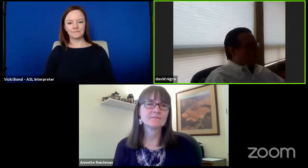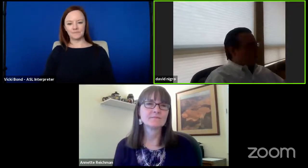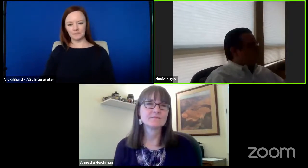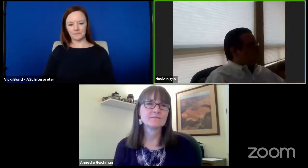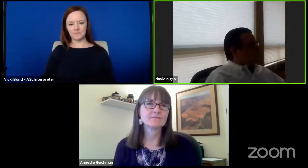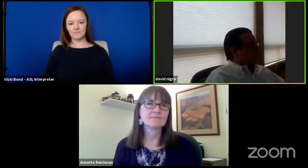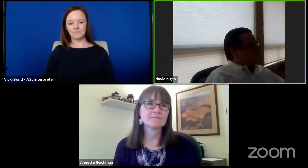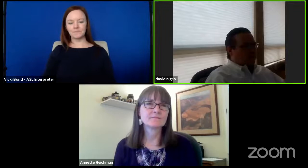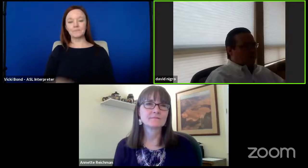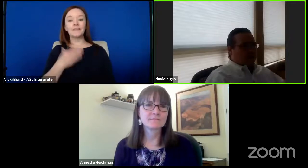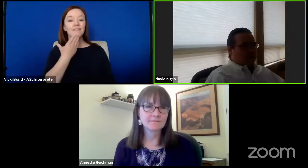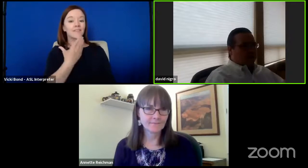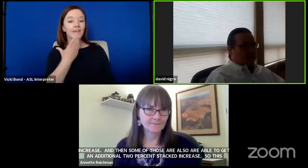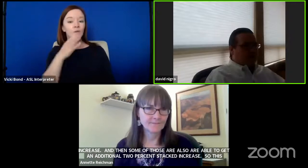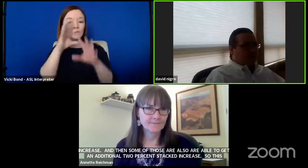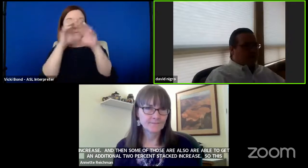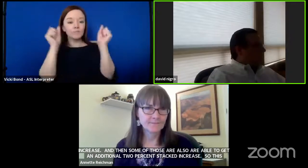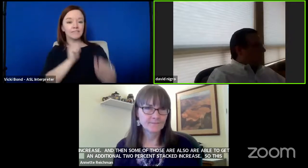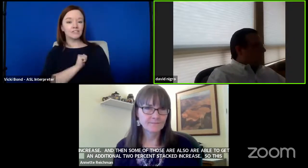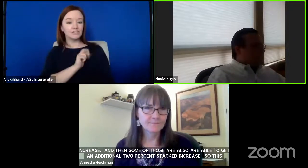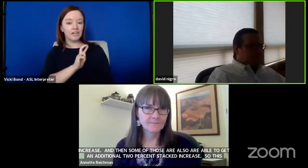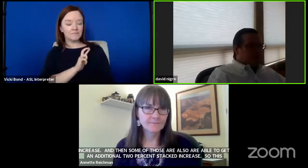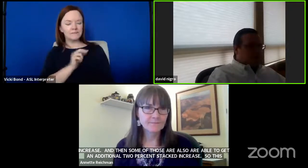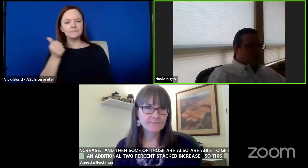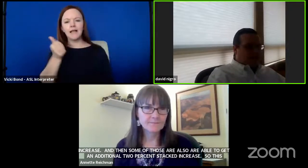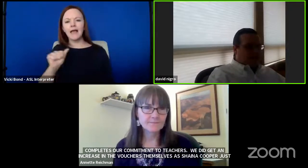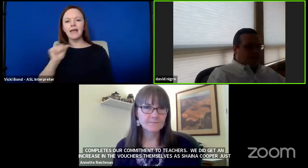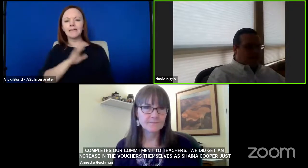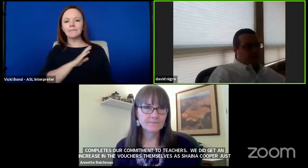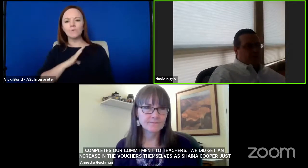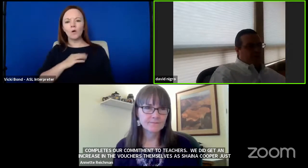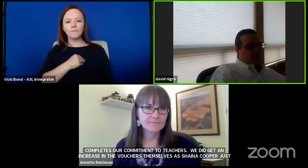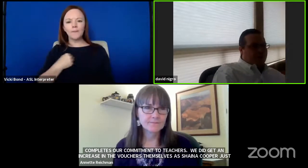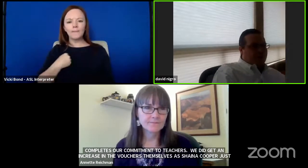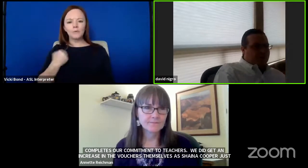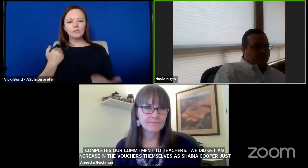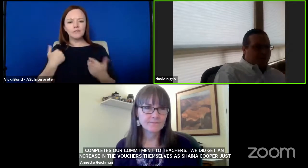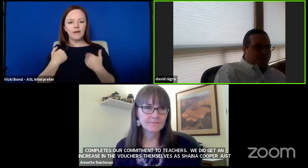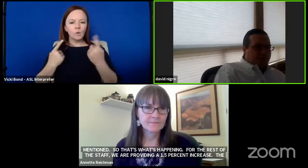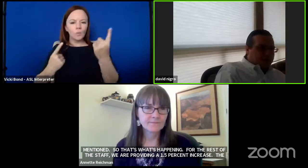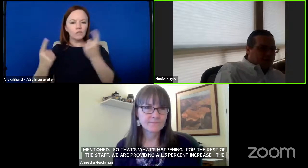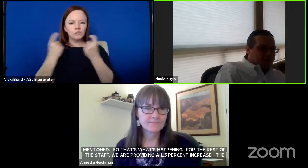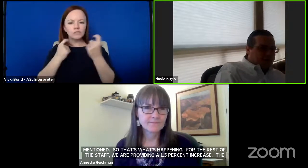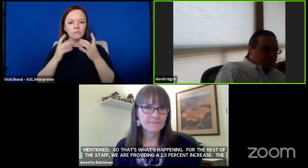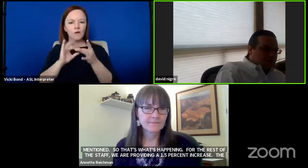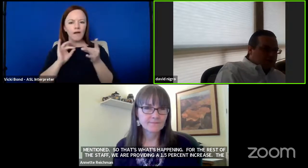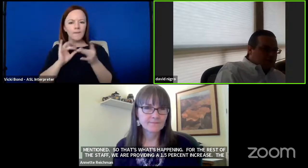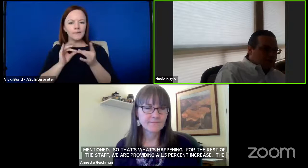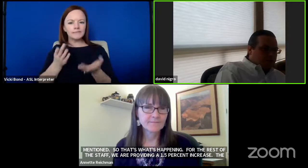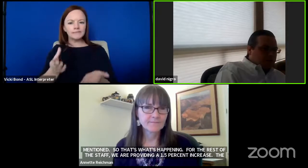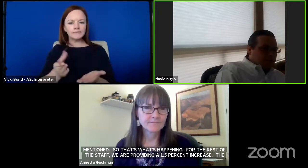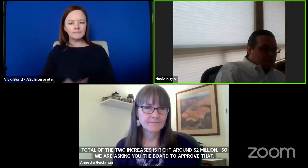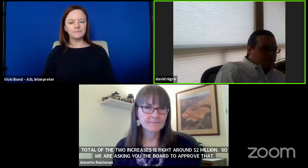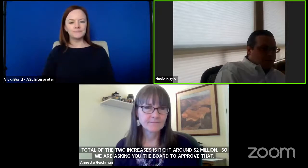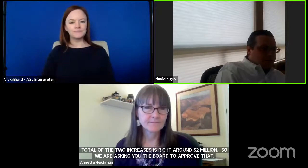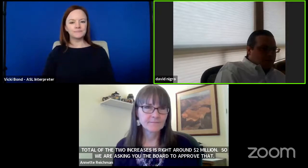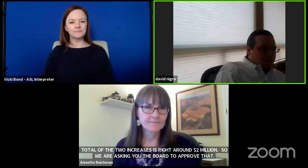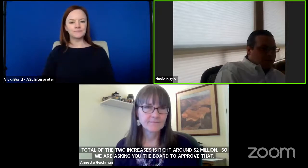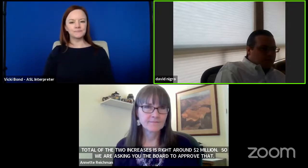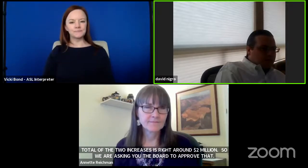Thank you, Superintendent Reichman. Are there any board members that have questions or comments about this?